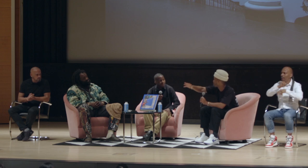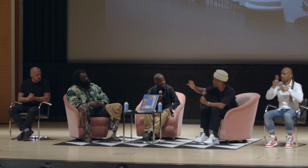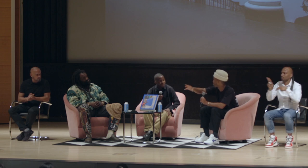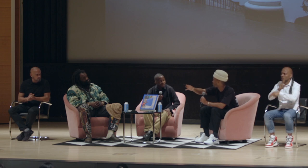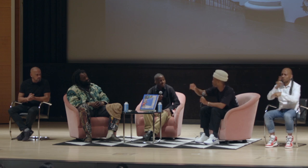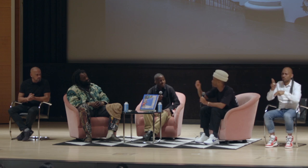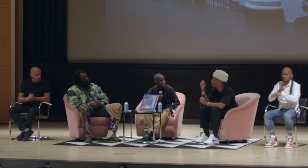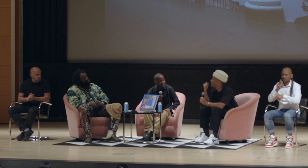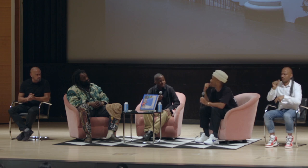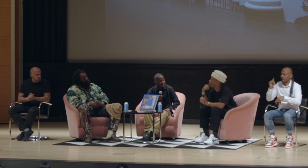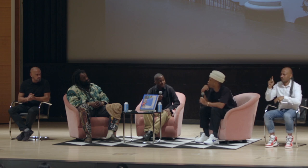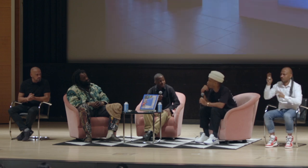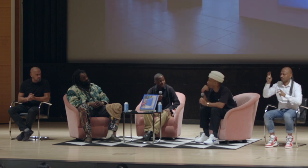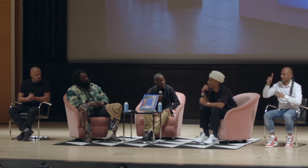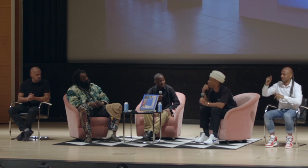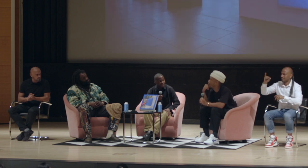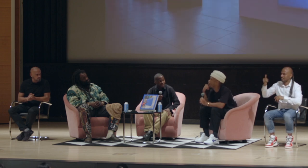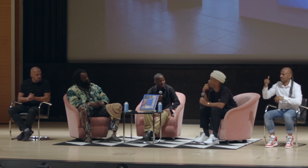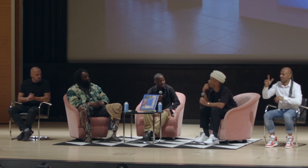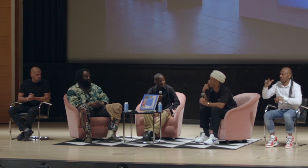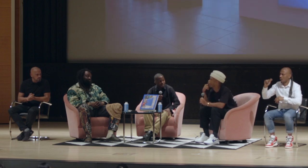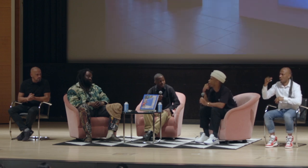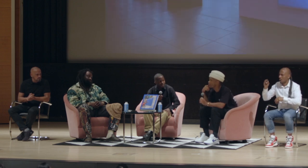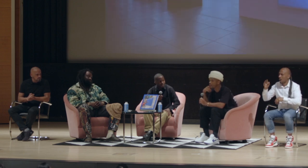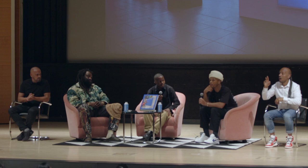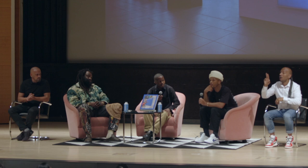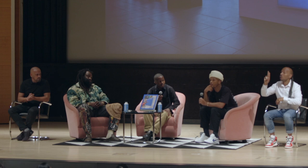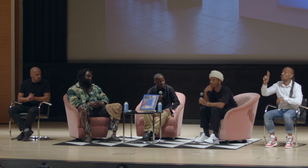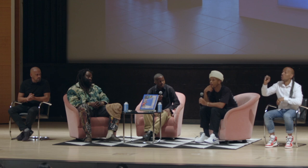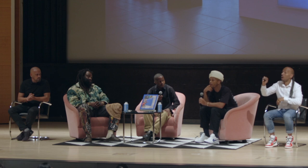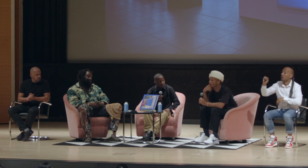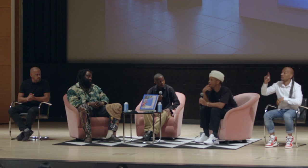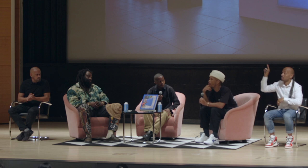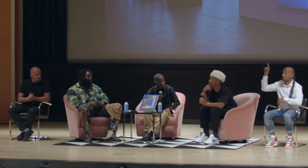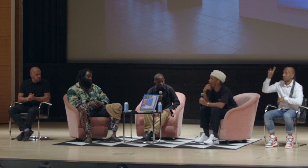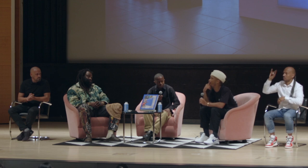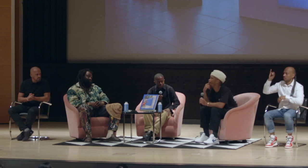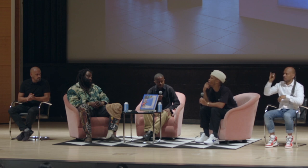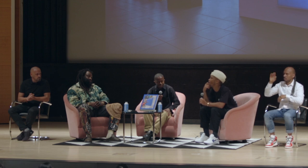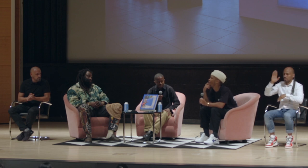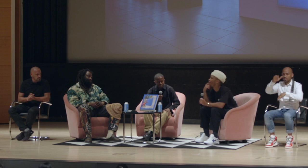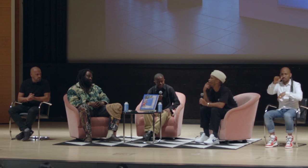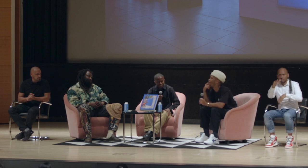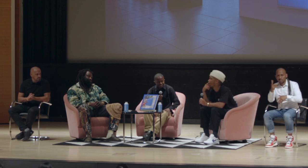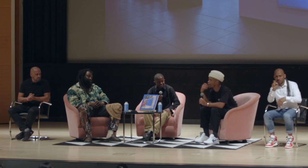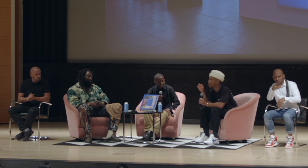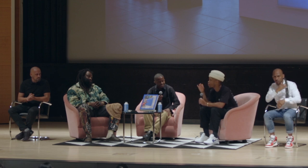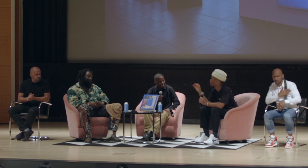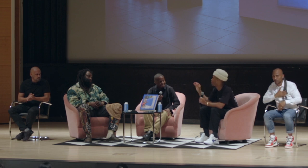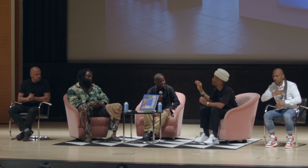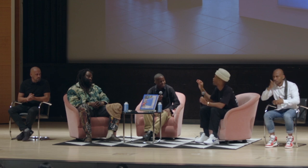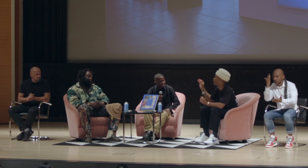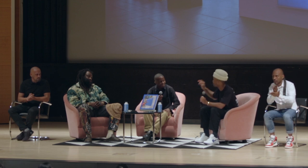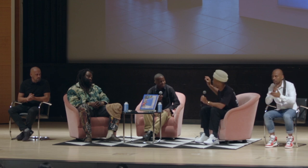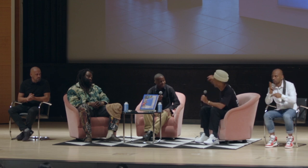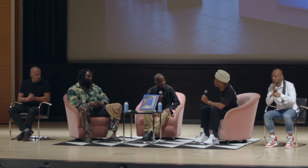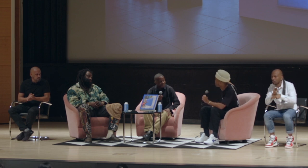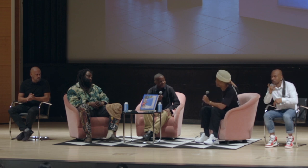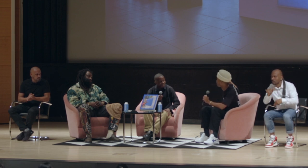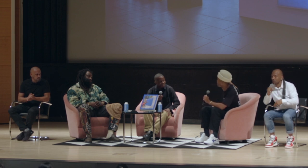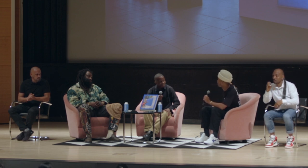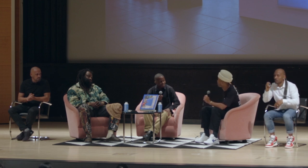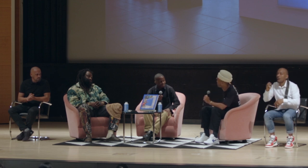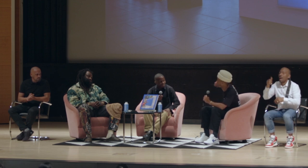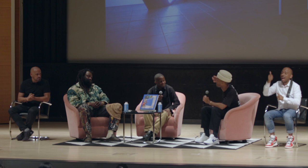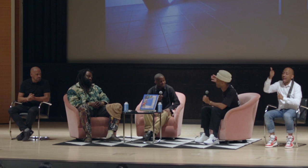his DJ logo, right? And then the UN wrote him a cease and desist letter, and then every country had to sign